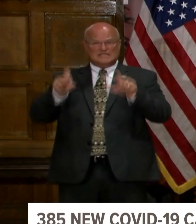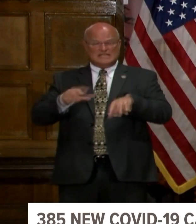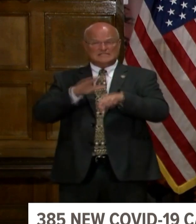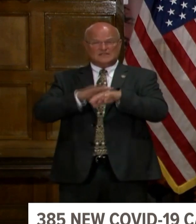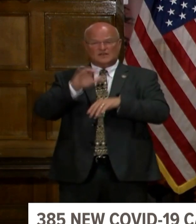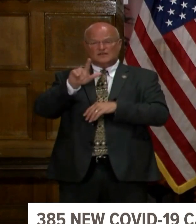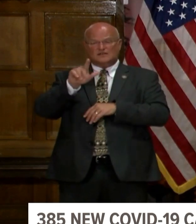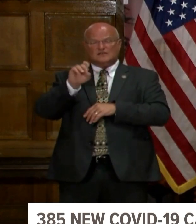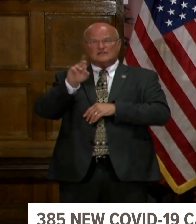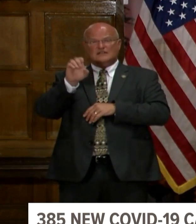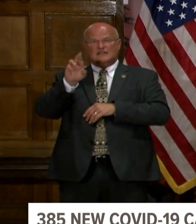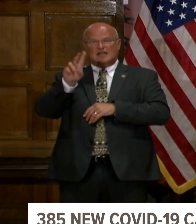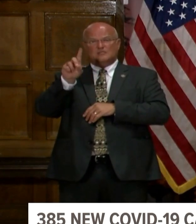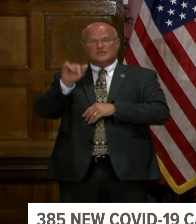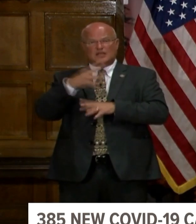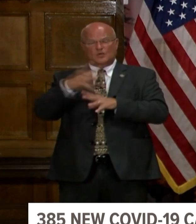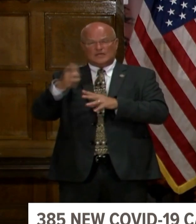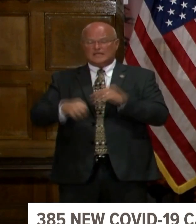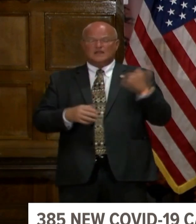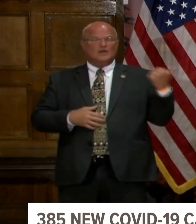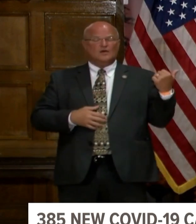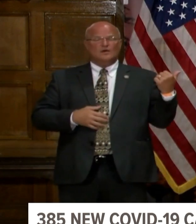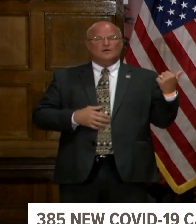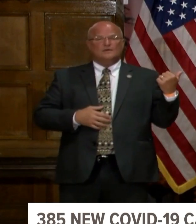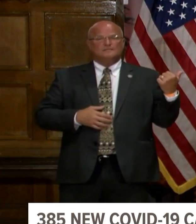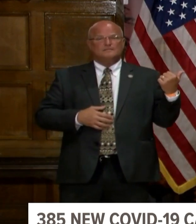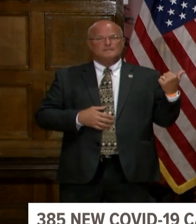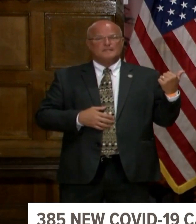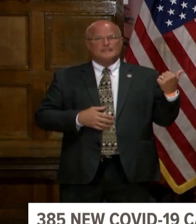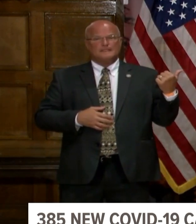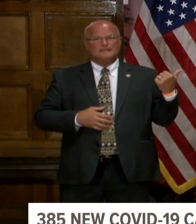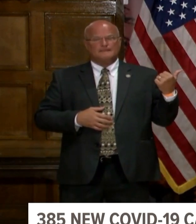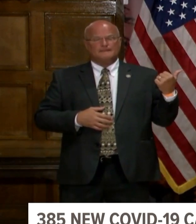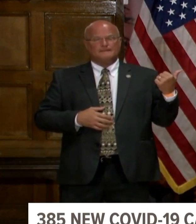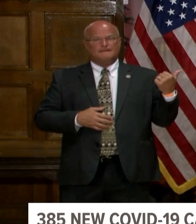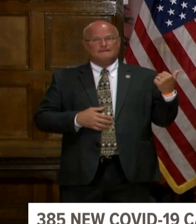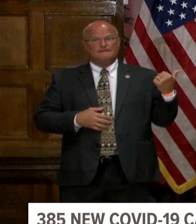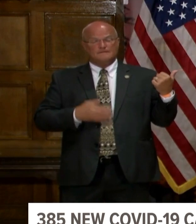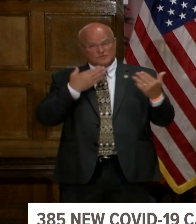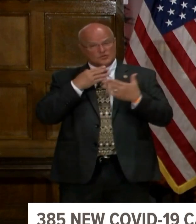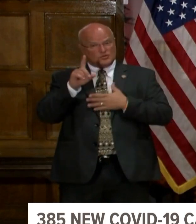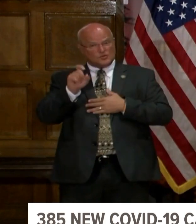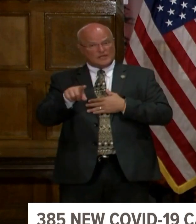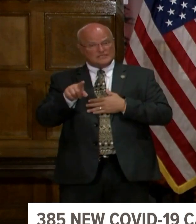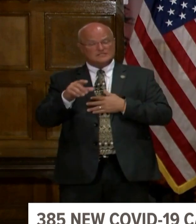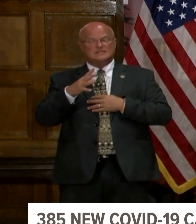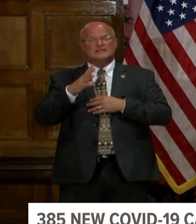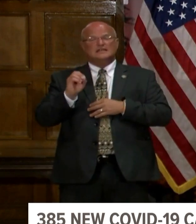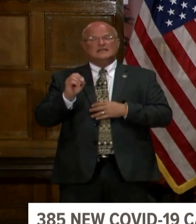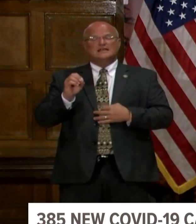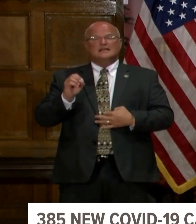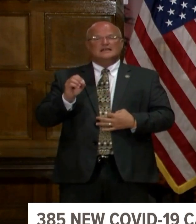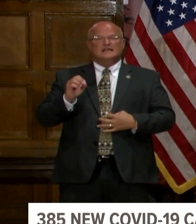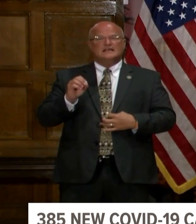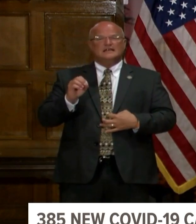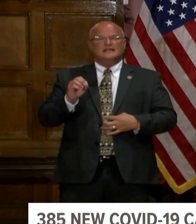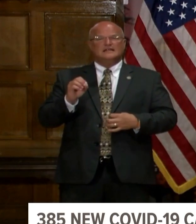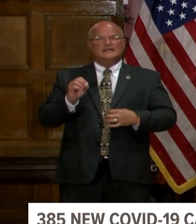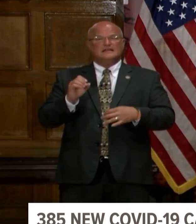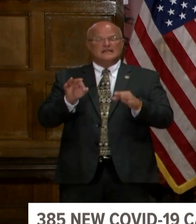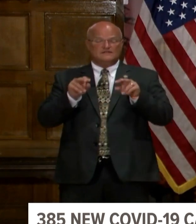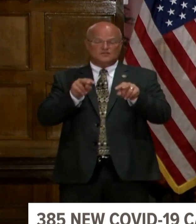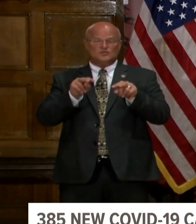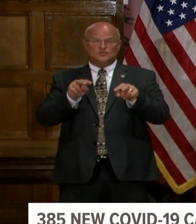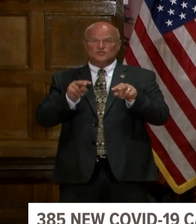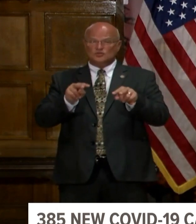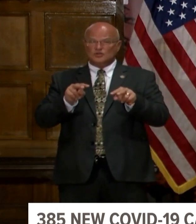on Labor Day weekend? Oh, well, it's a very good question. And if you